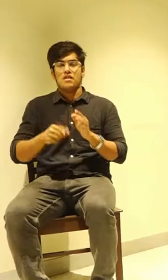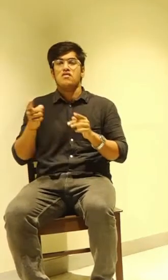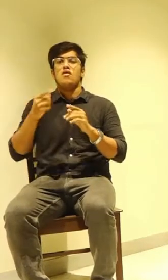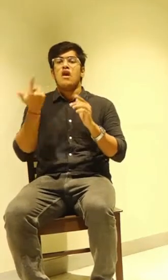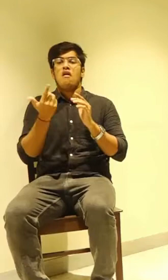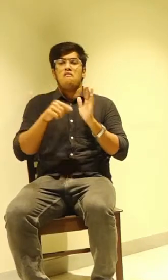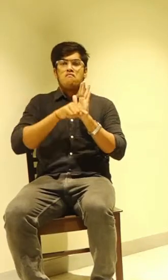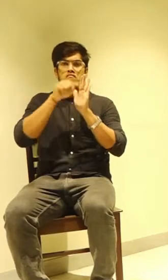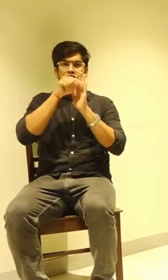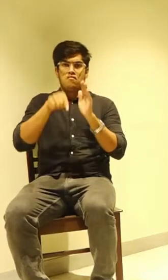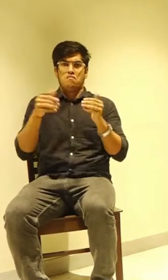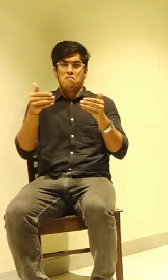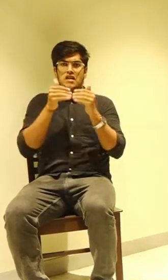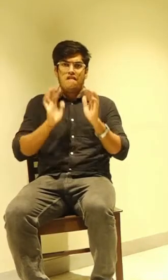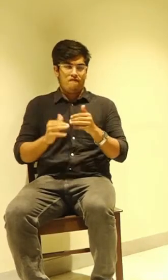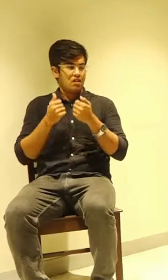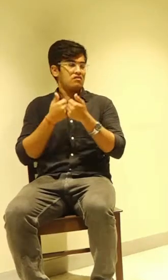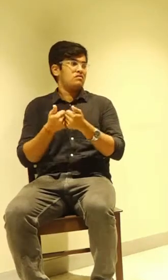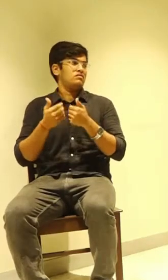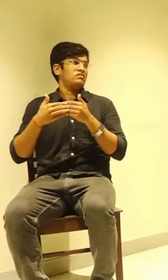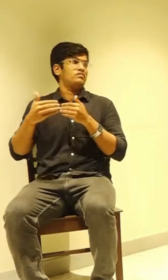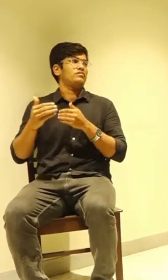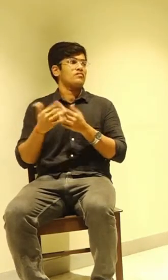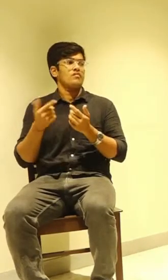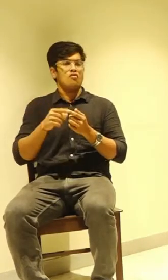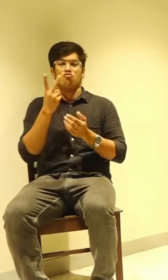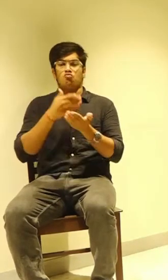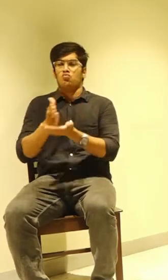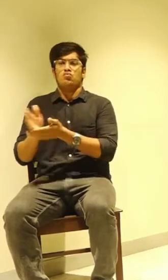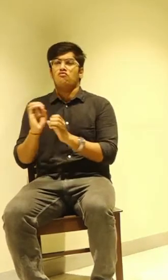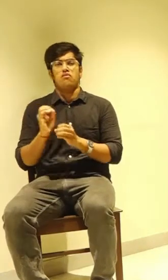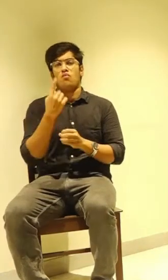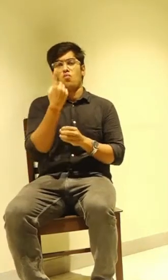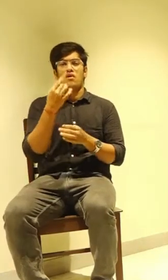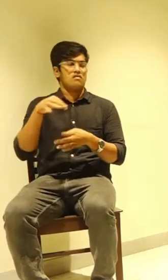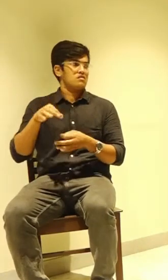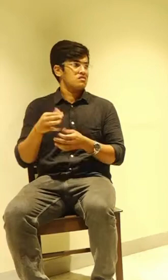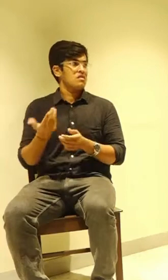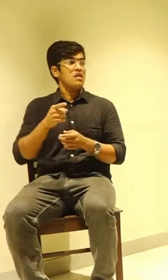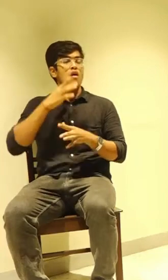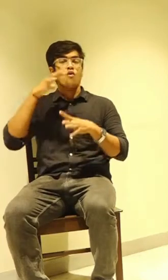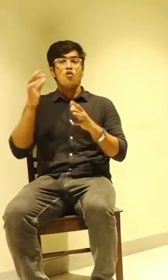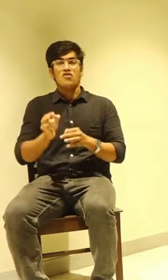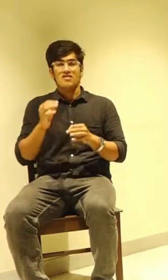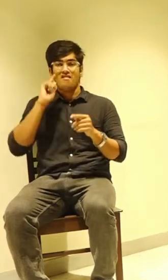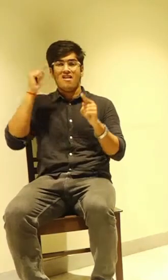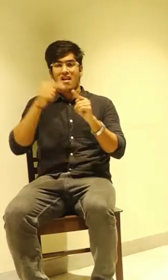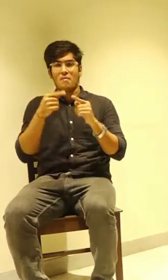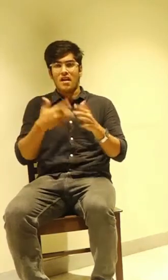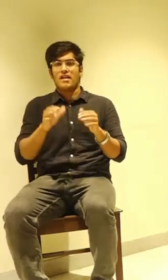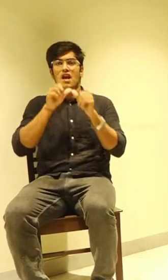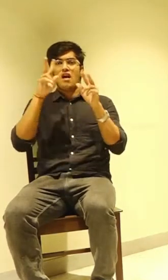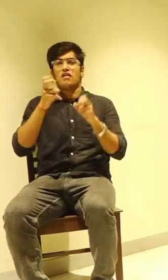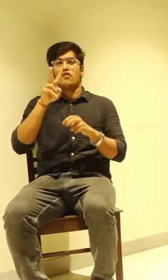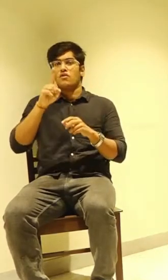standards. There are no two ways about it. So, and as I also say, if there is no original intent to Article 21,